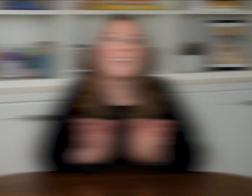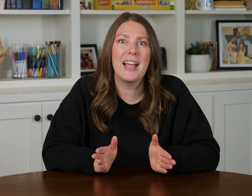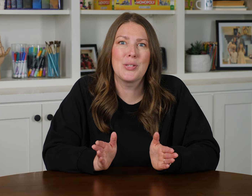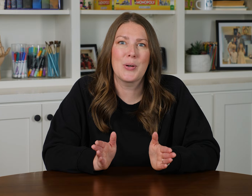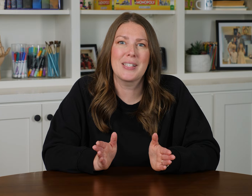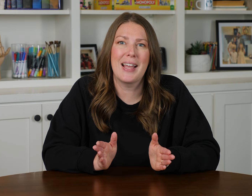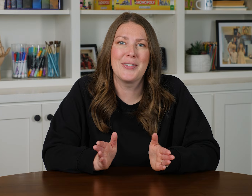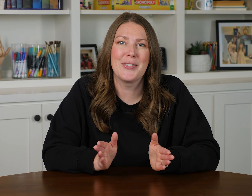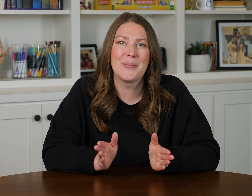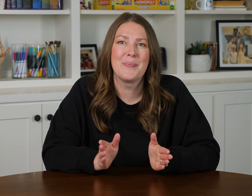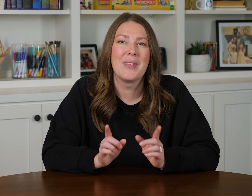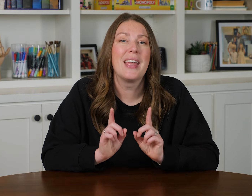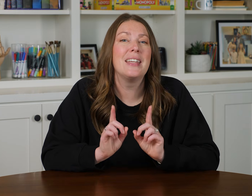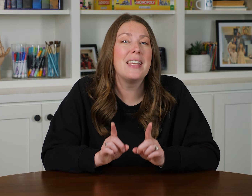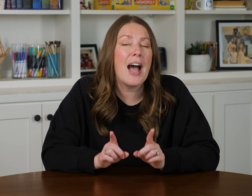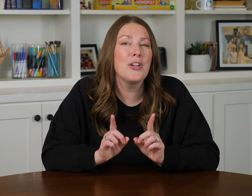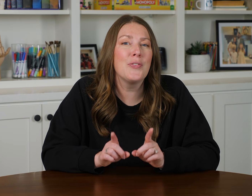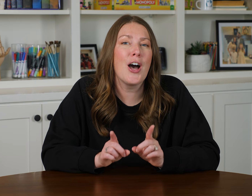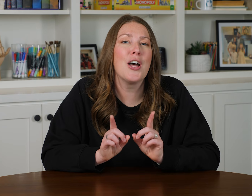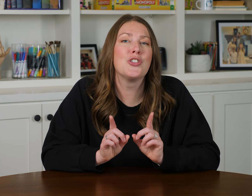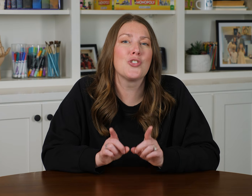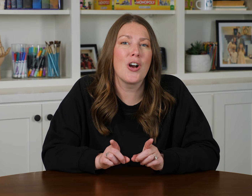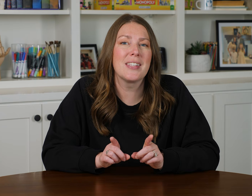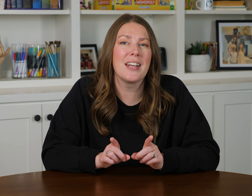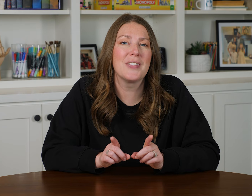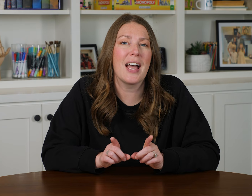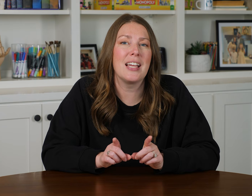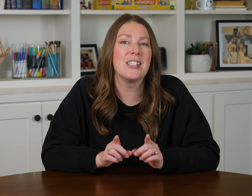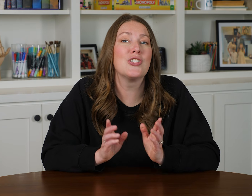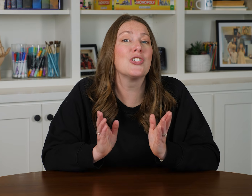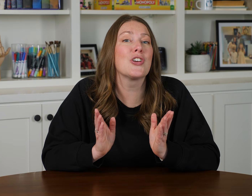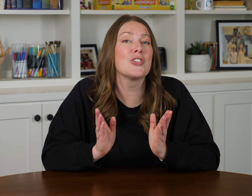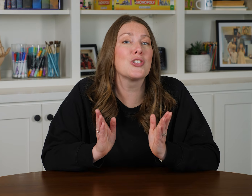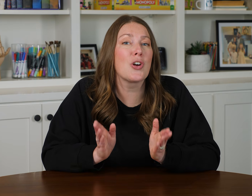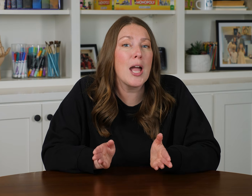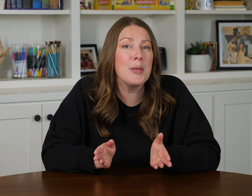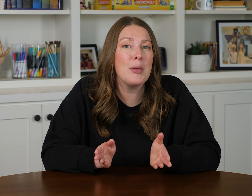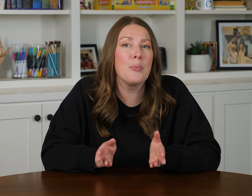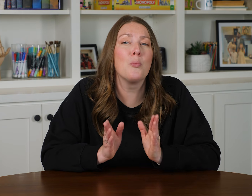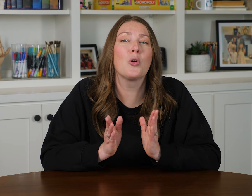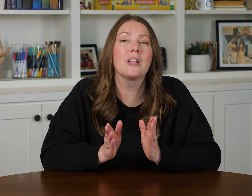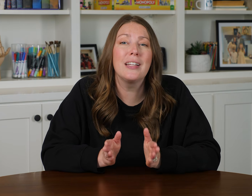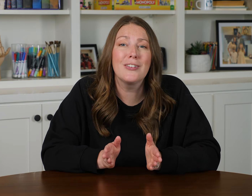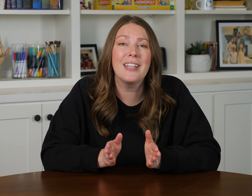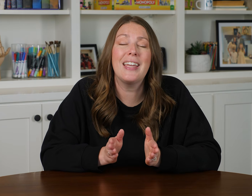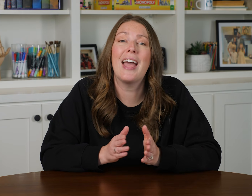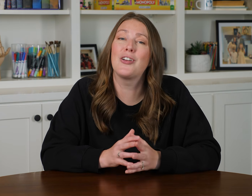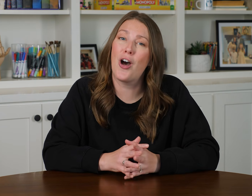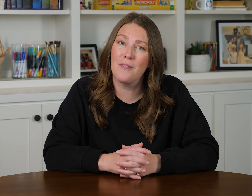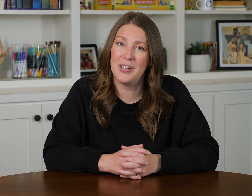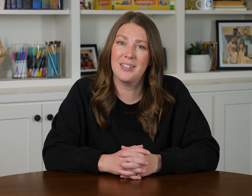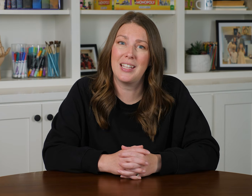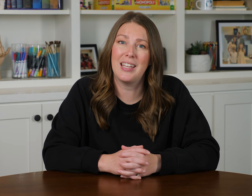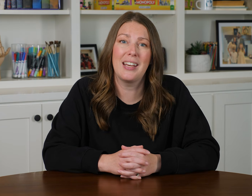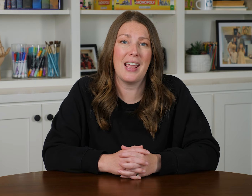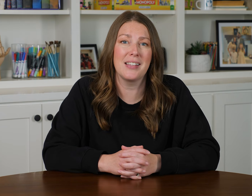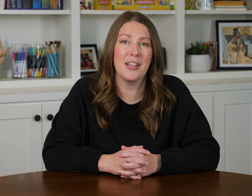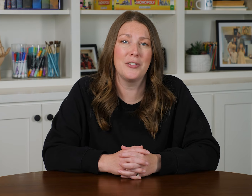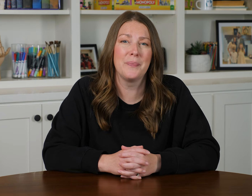Nice work, signers. Now you've got a strong set of signs to start describing people more clearly and confidently in ASL. If